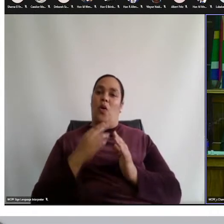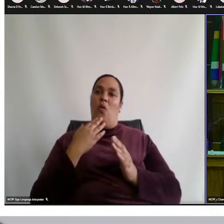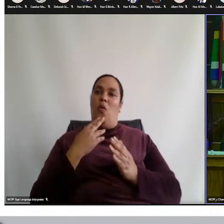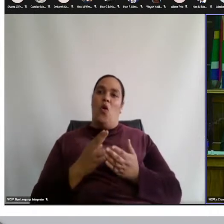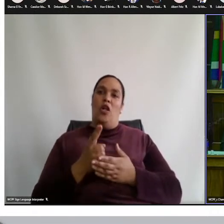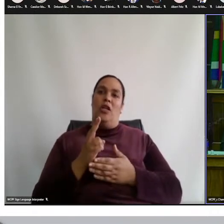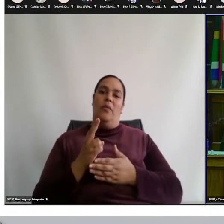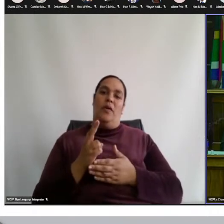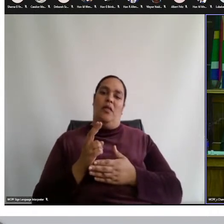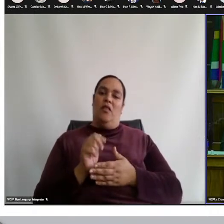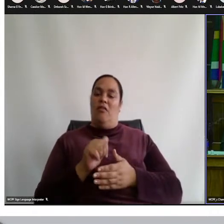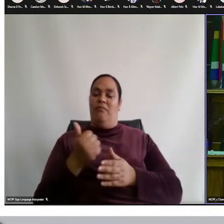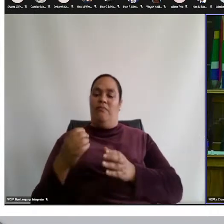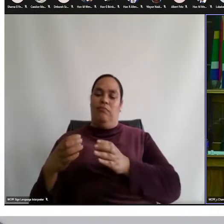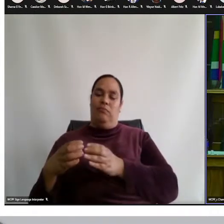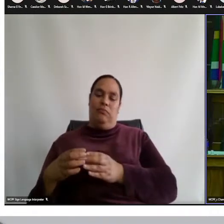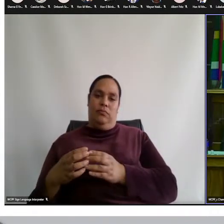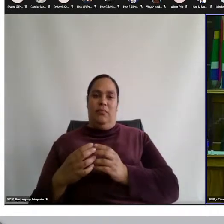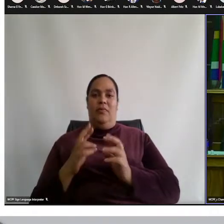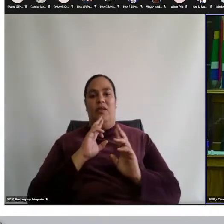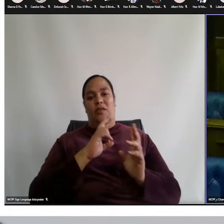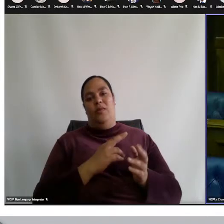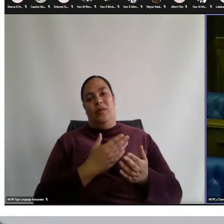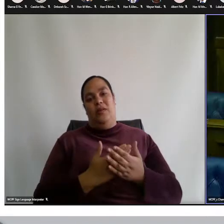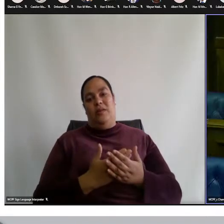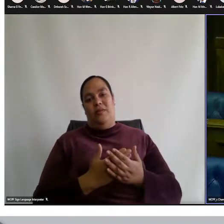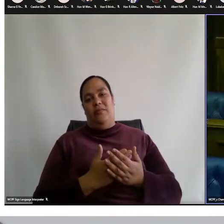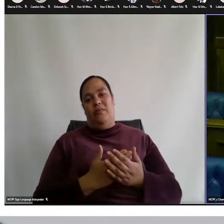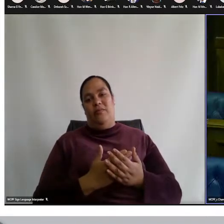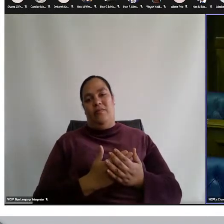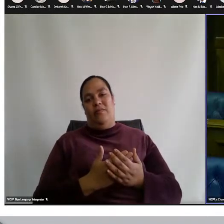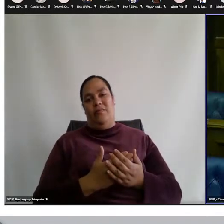of the opposition, to proceed. Thank you, Speaker.